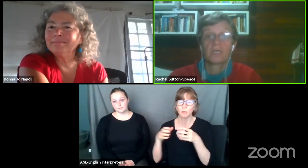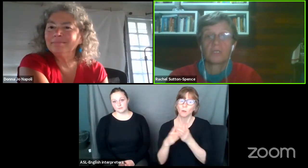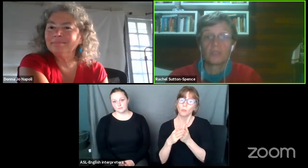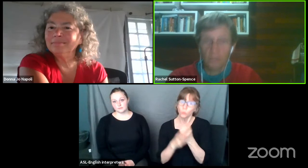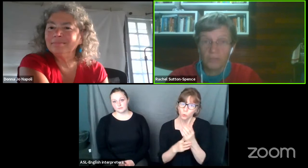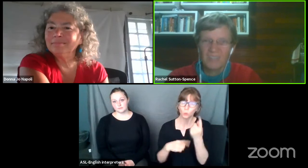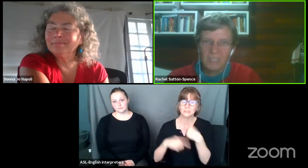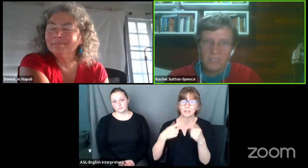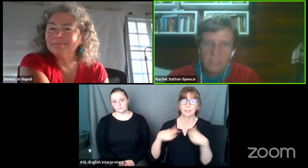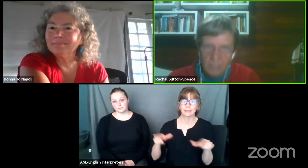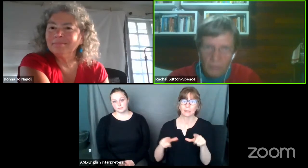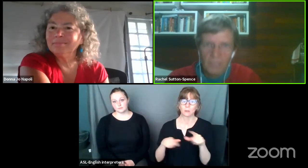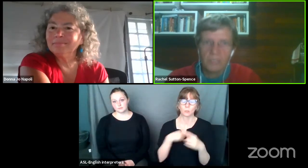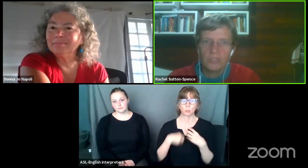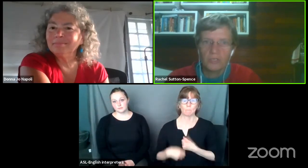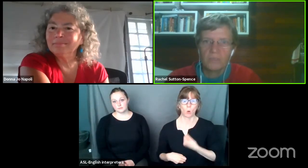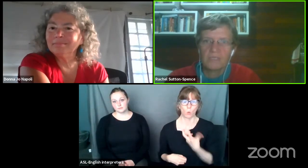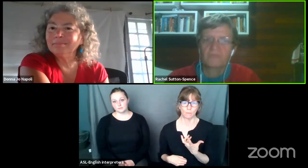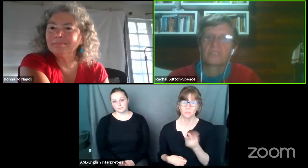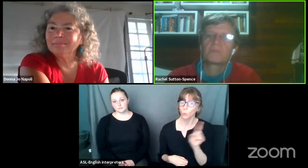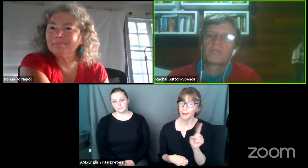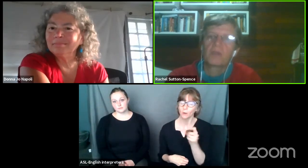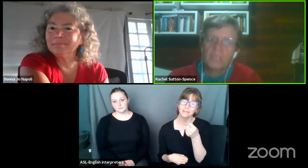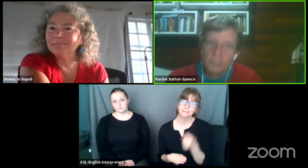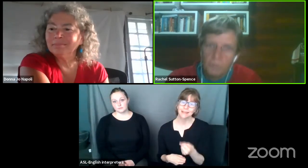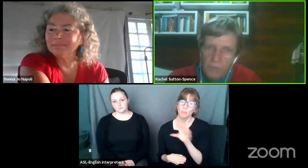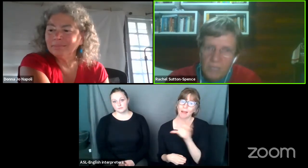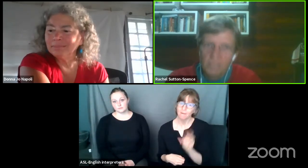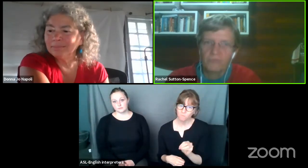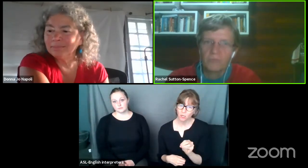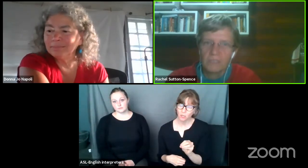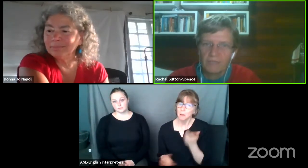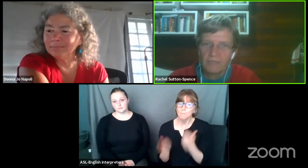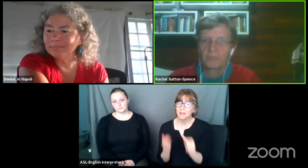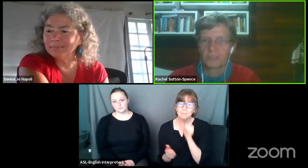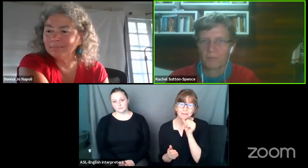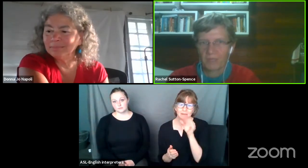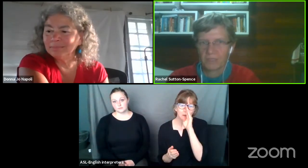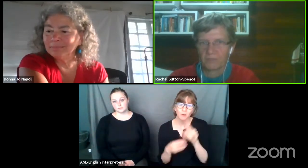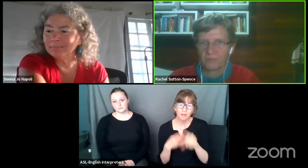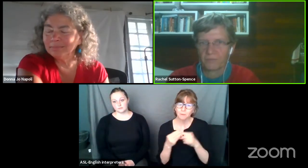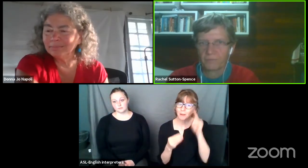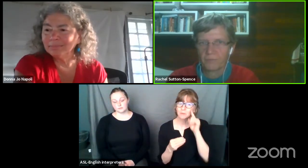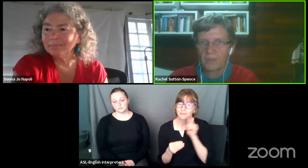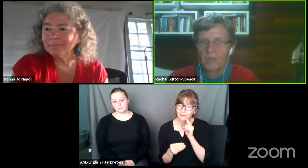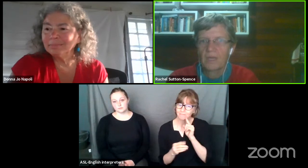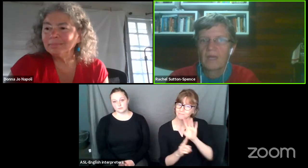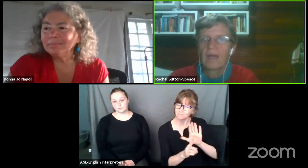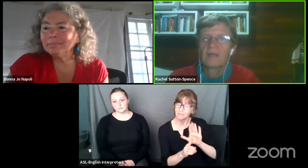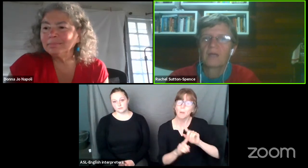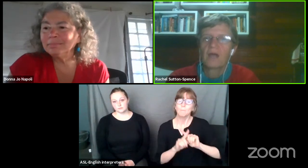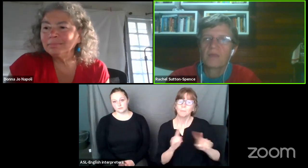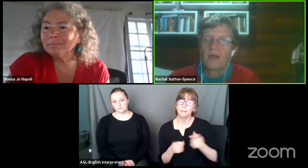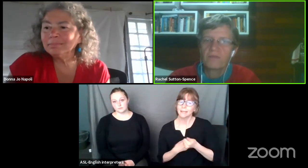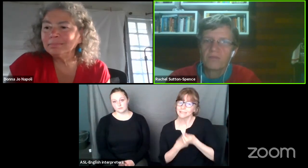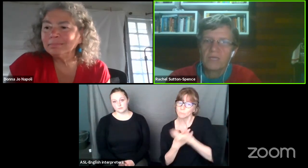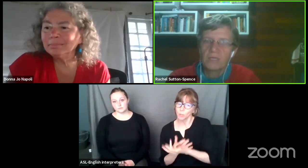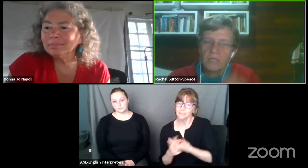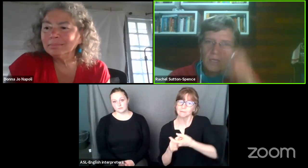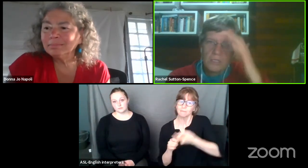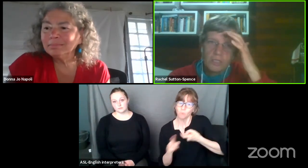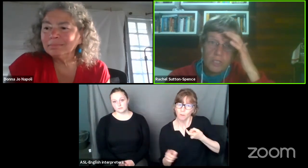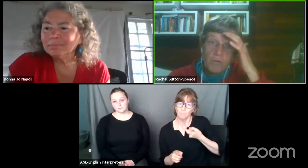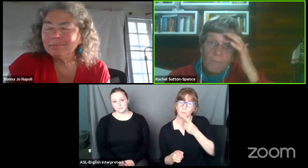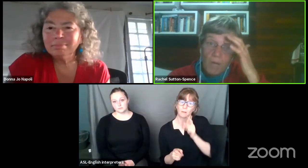that are not necessarily to do with deafness, but are expressed from a deaf perspective. And I